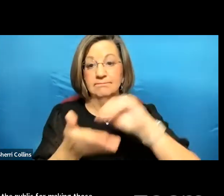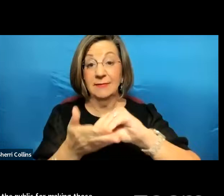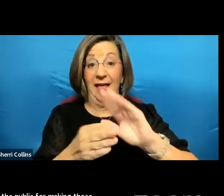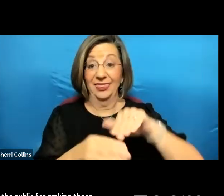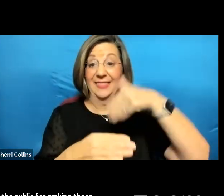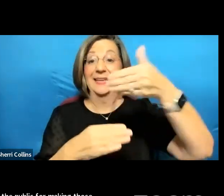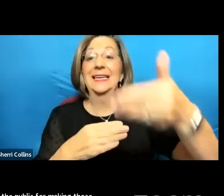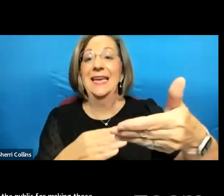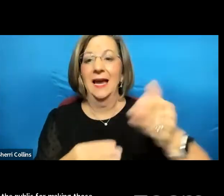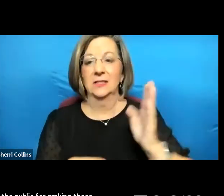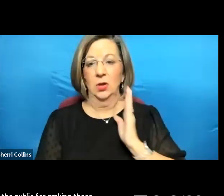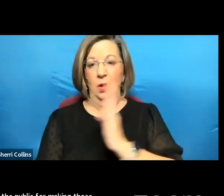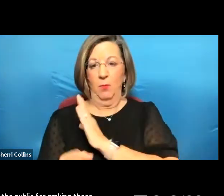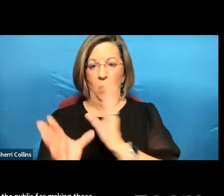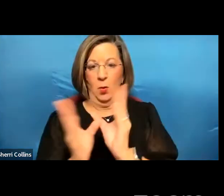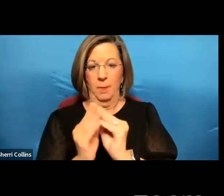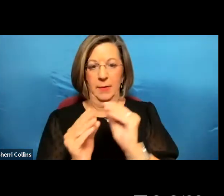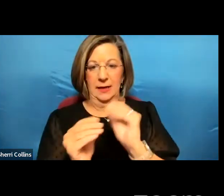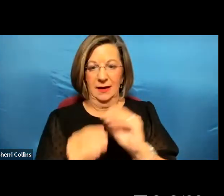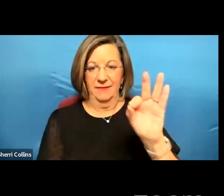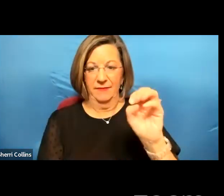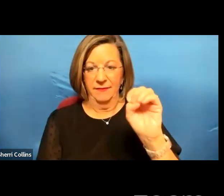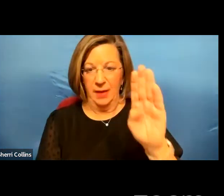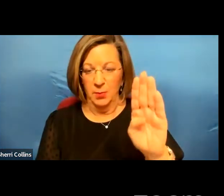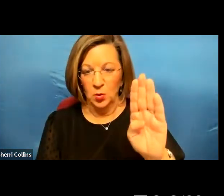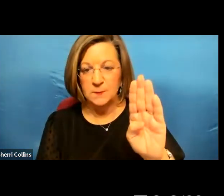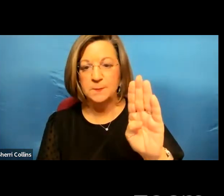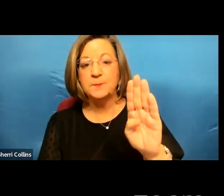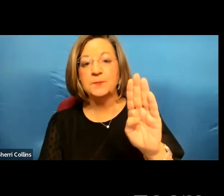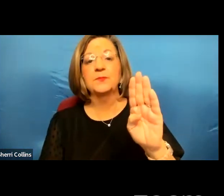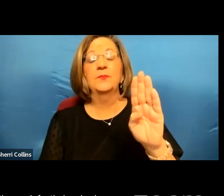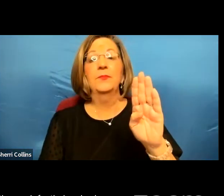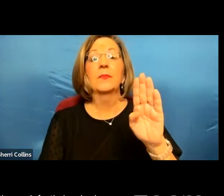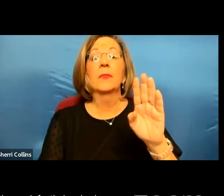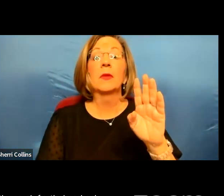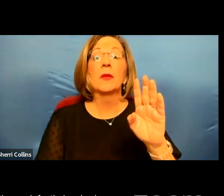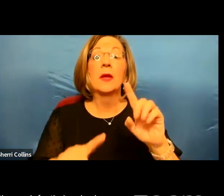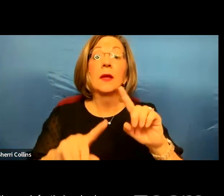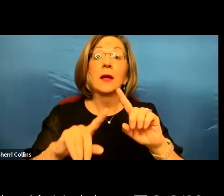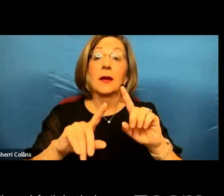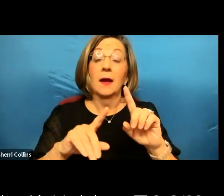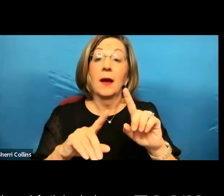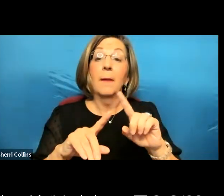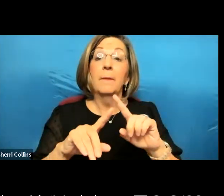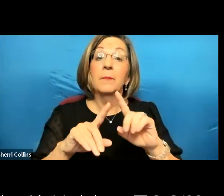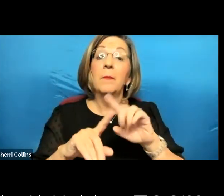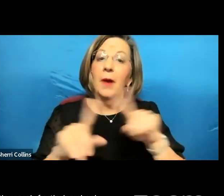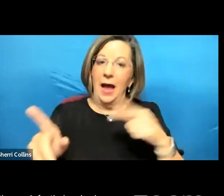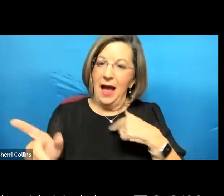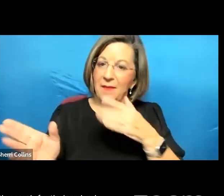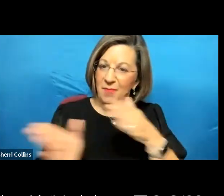it. However, we can put it on the agenda for our next board meeting in February.